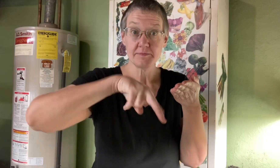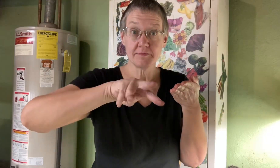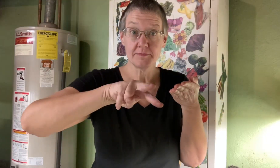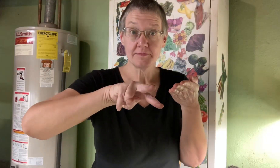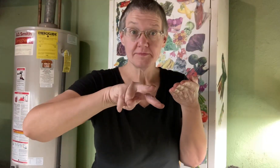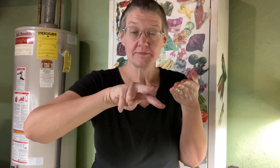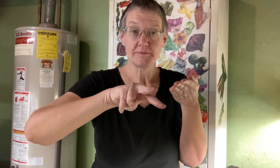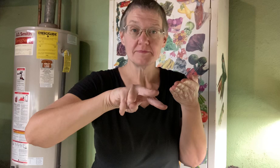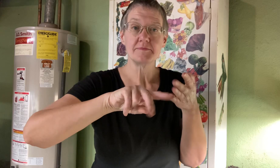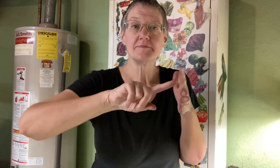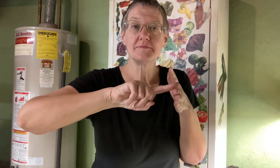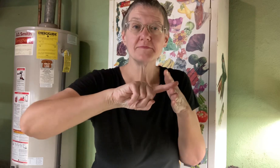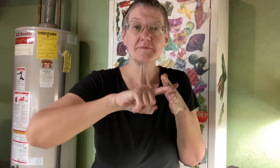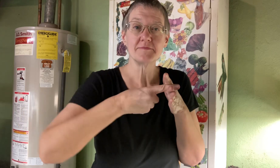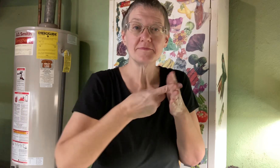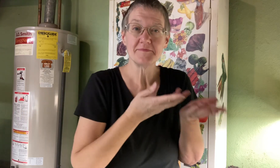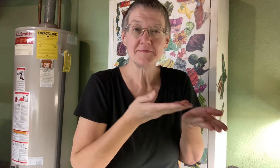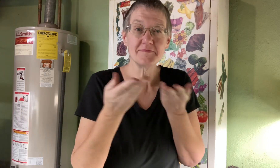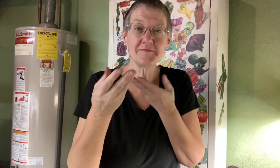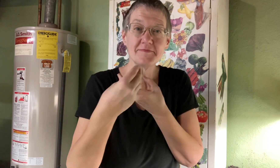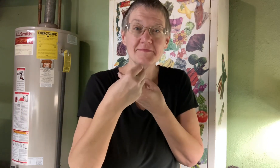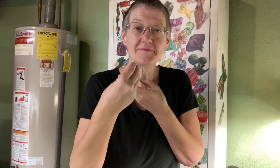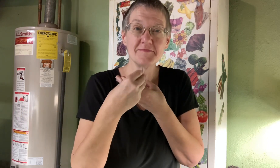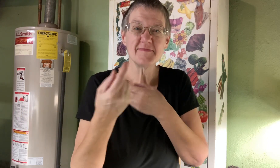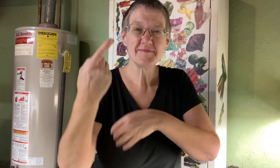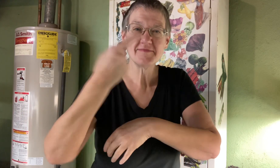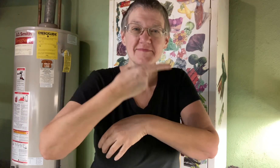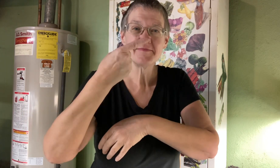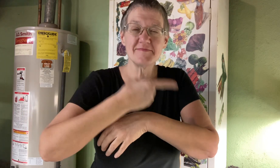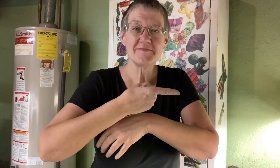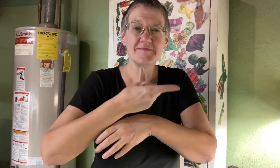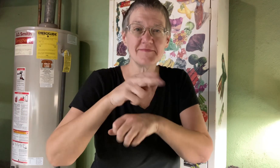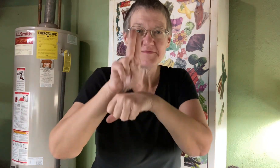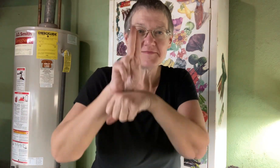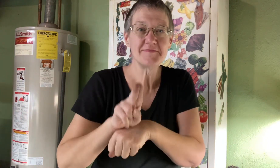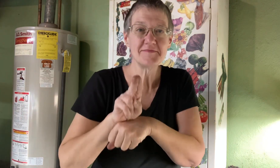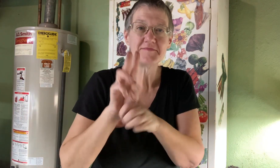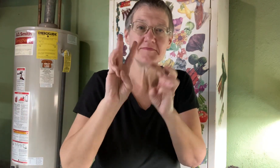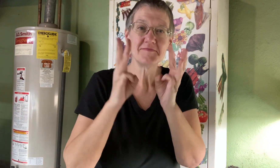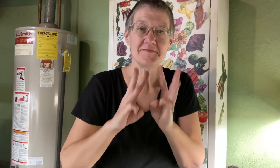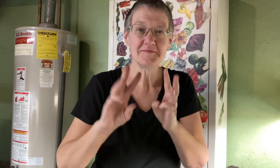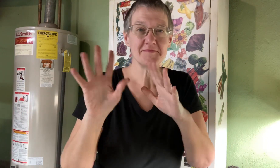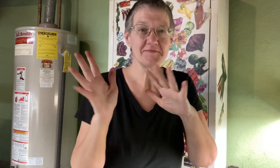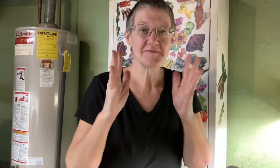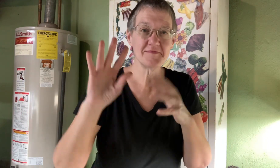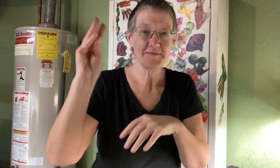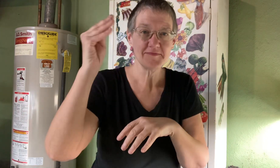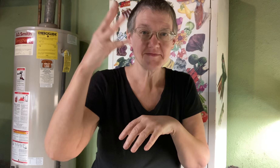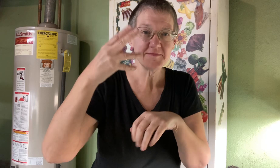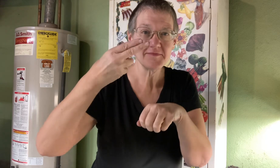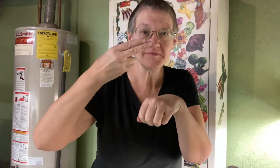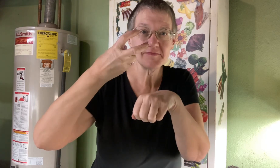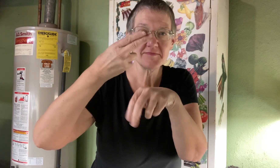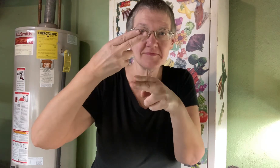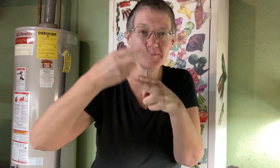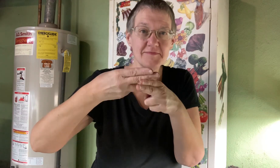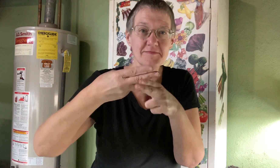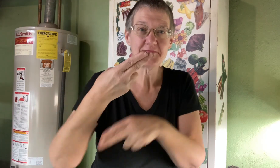Now in 2 weeks, we're going to start bringing these outside to get used to the weather, the wind and the sun.